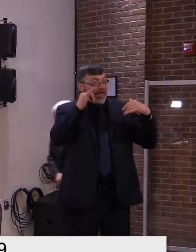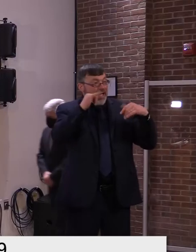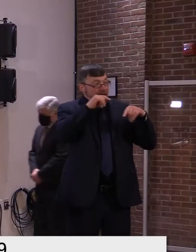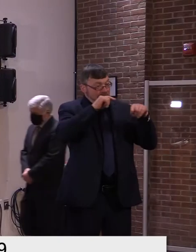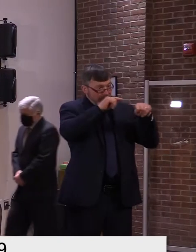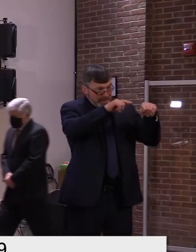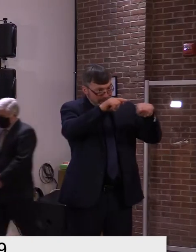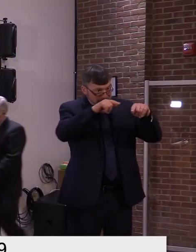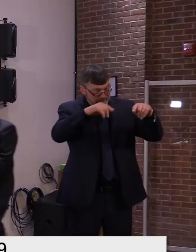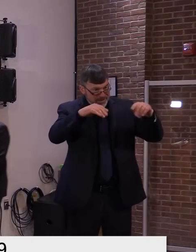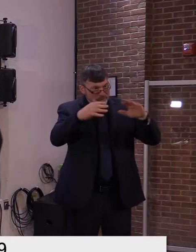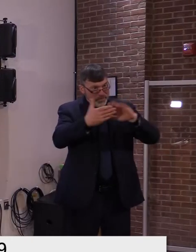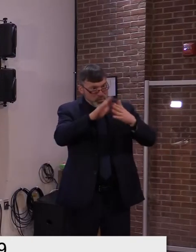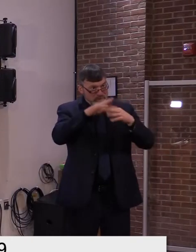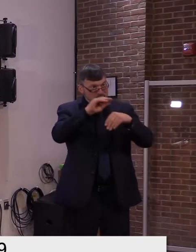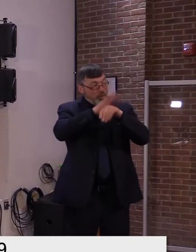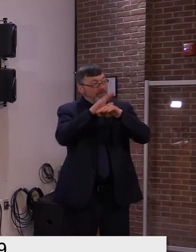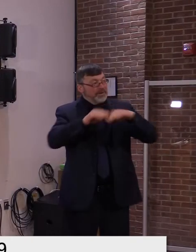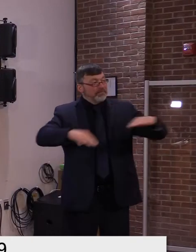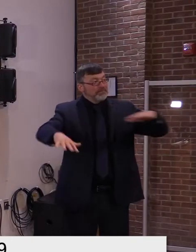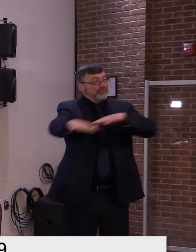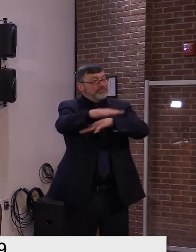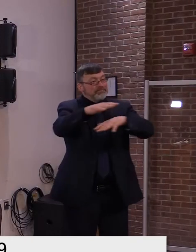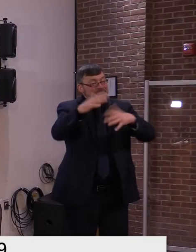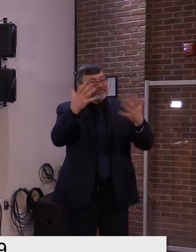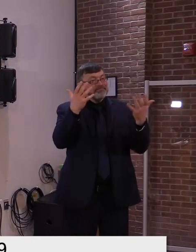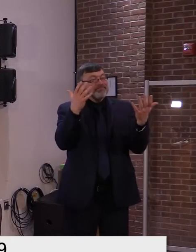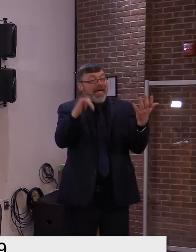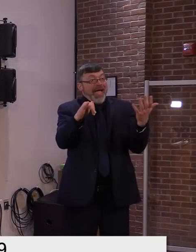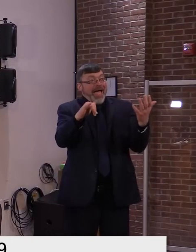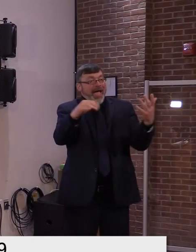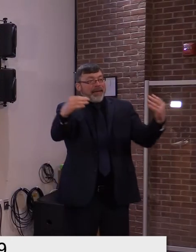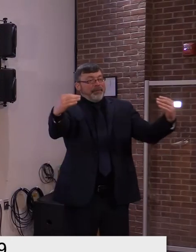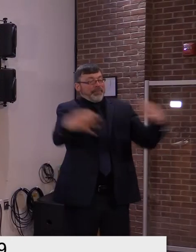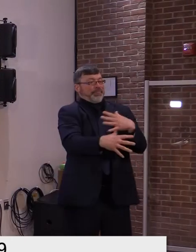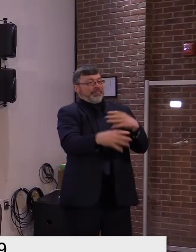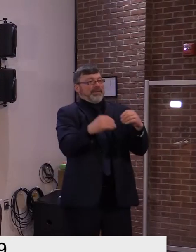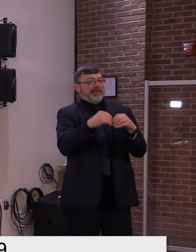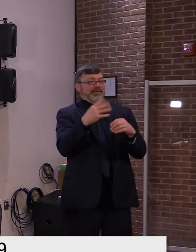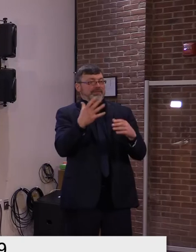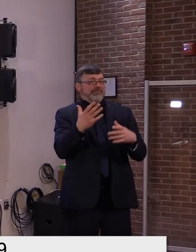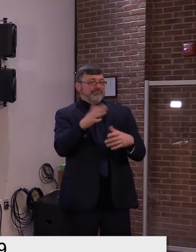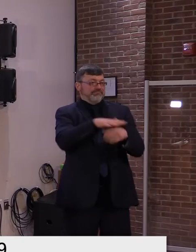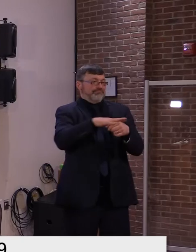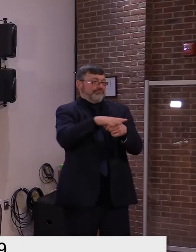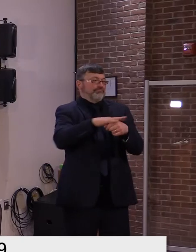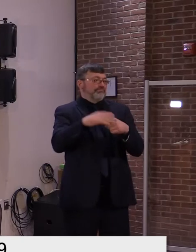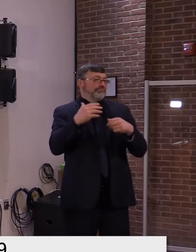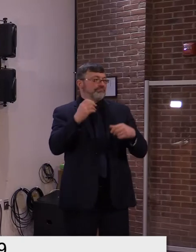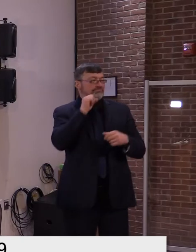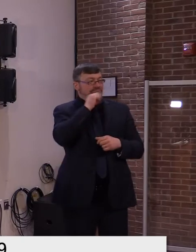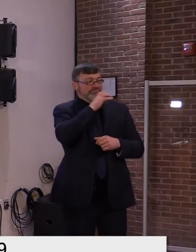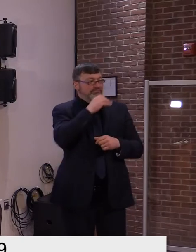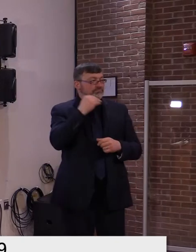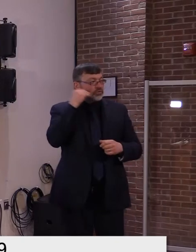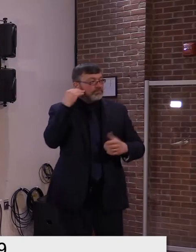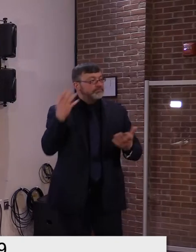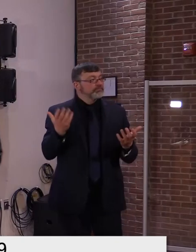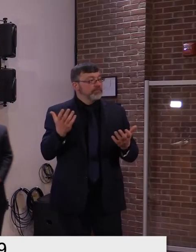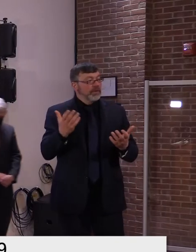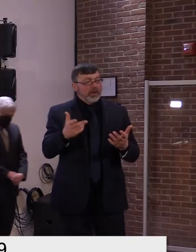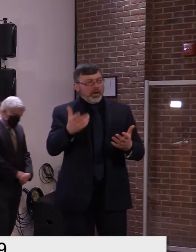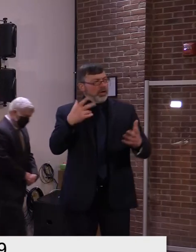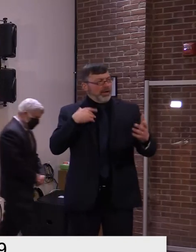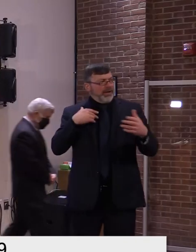the long-term care facility. Fortunately, though, as you've seen by the data, they are not showing up in abundance